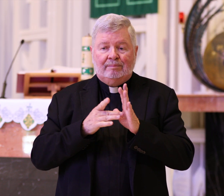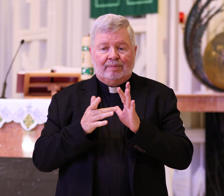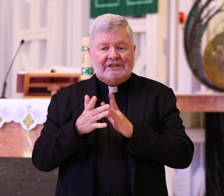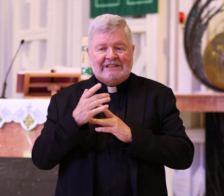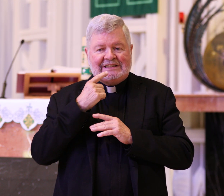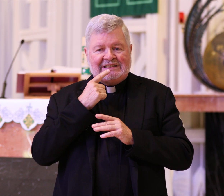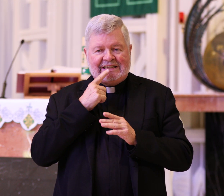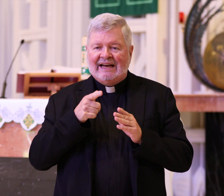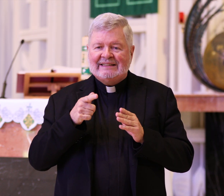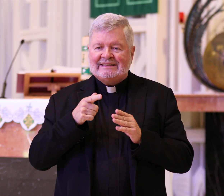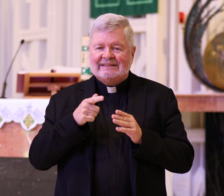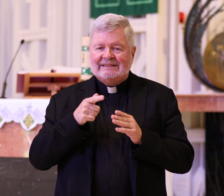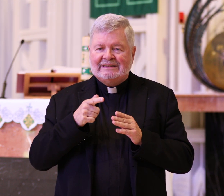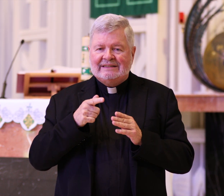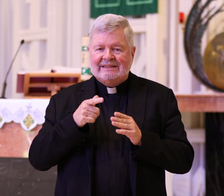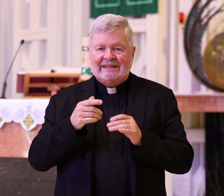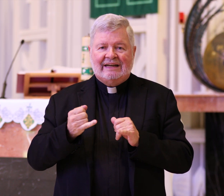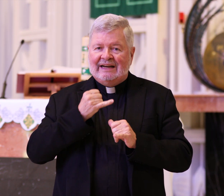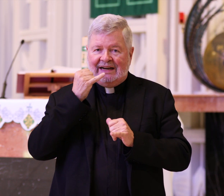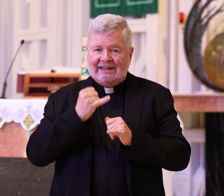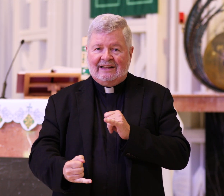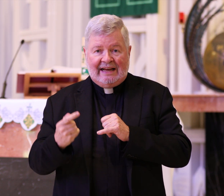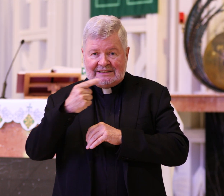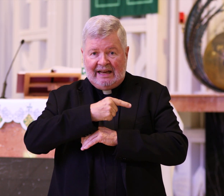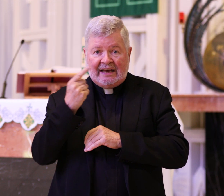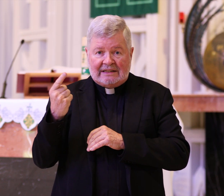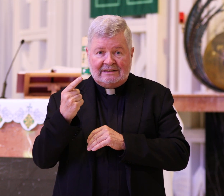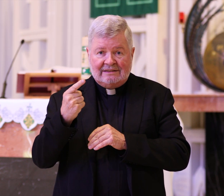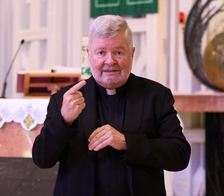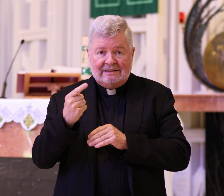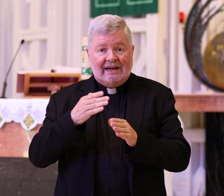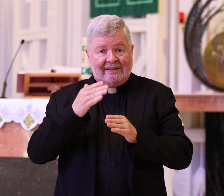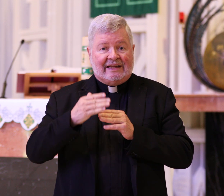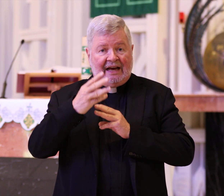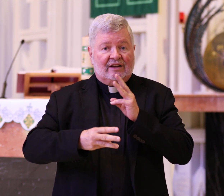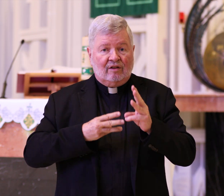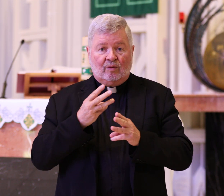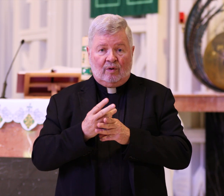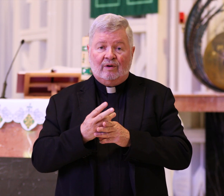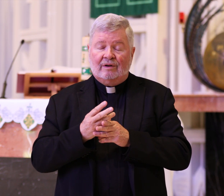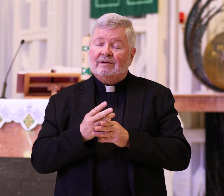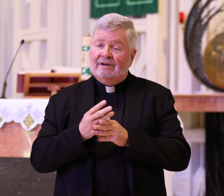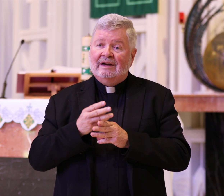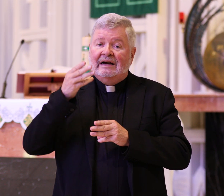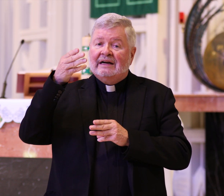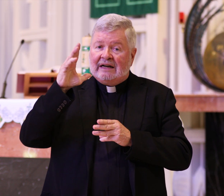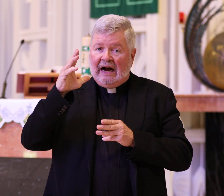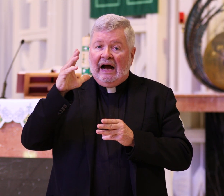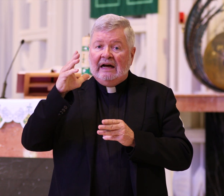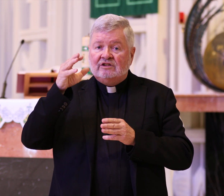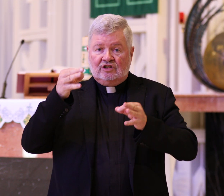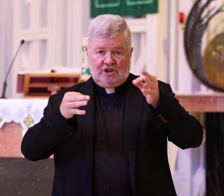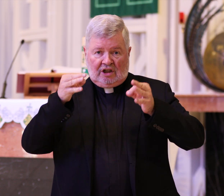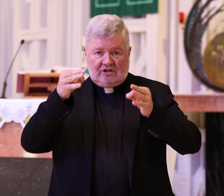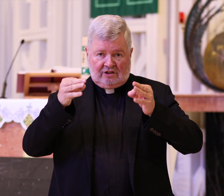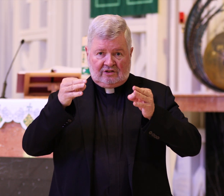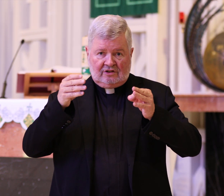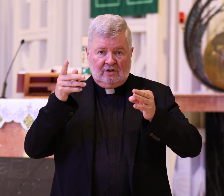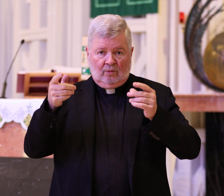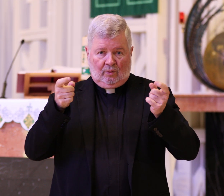But Jesus says, on the last day, at the end of the world, God's justice will